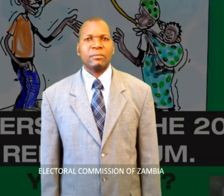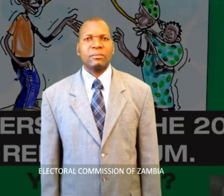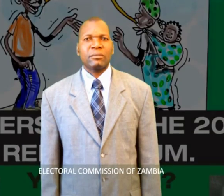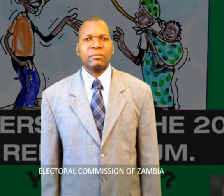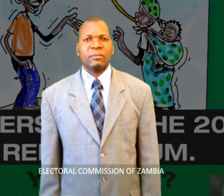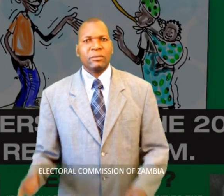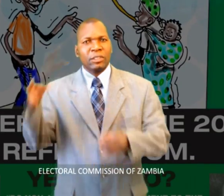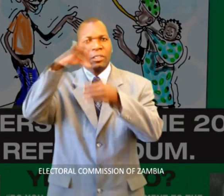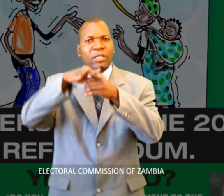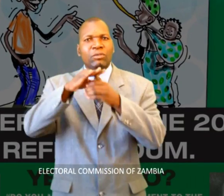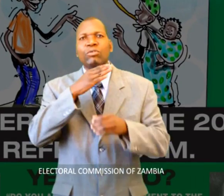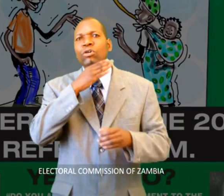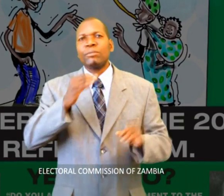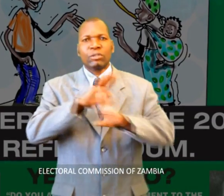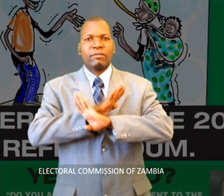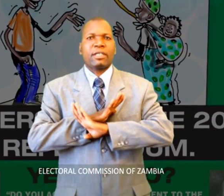Electoral Commission of Zambia.